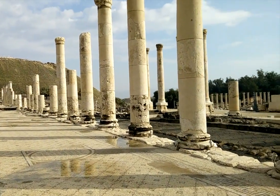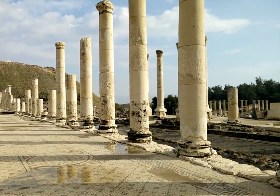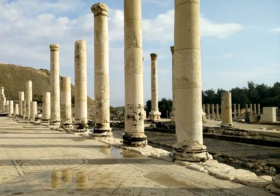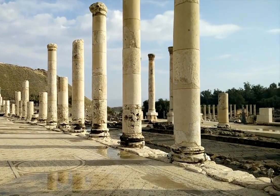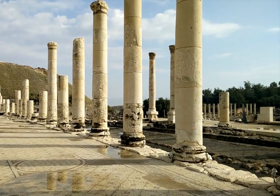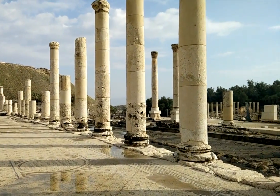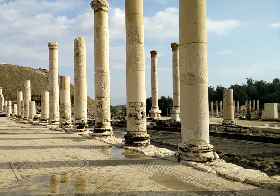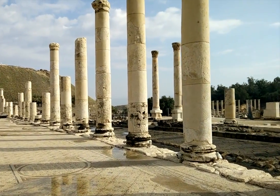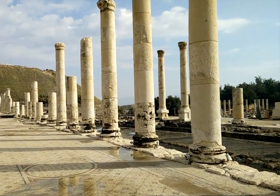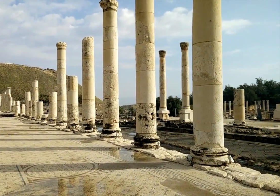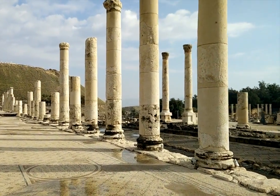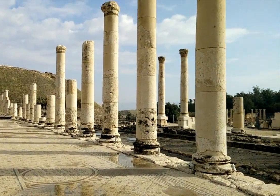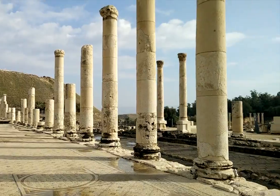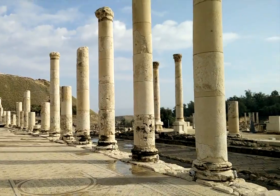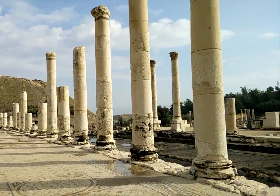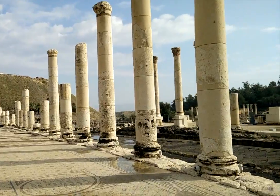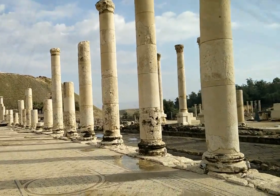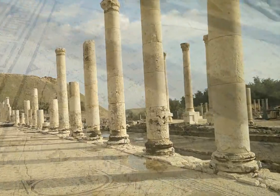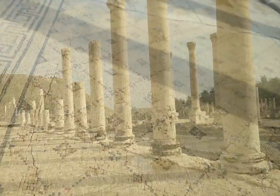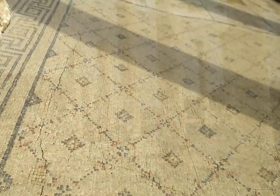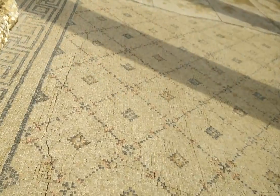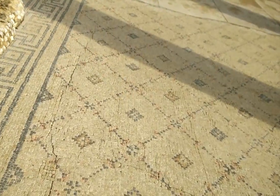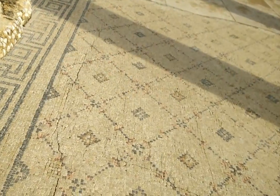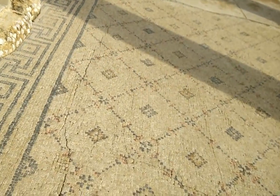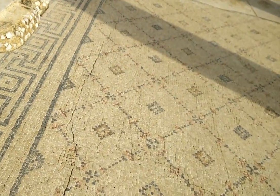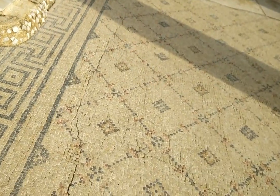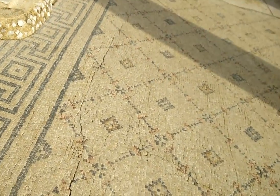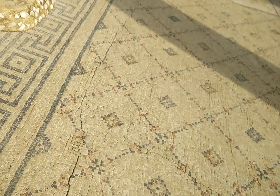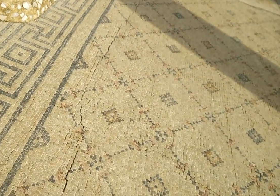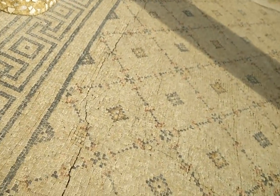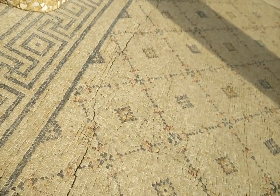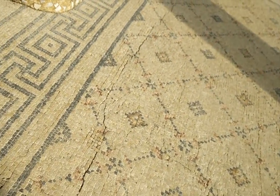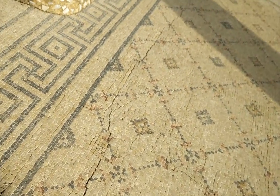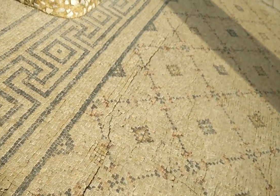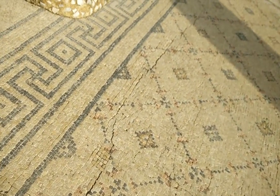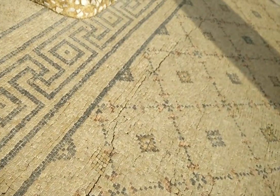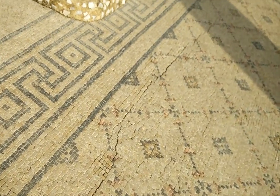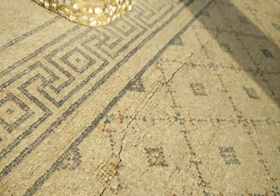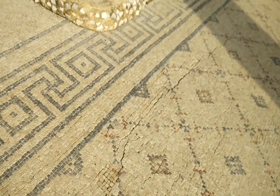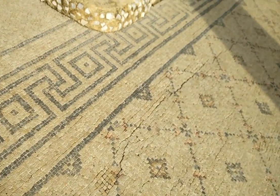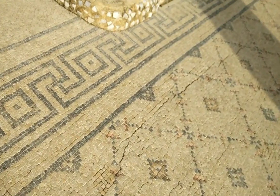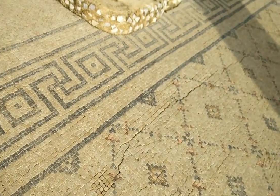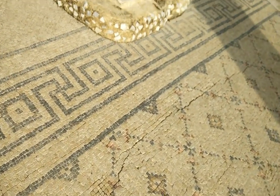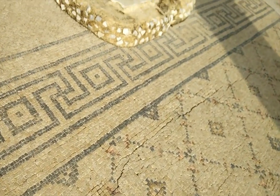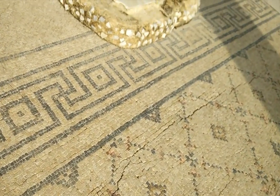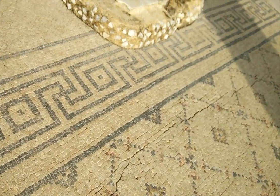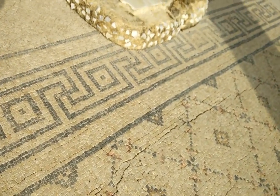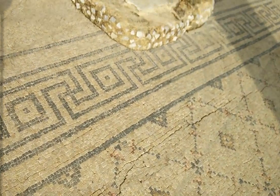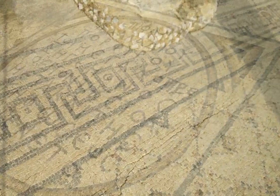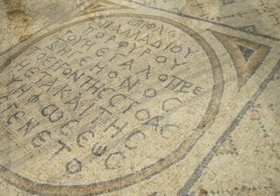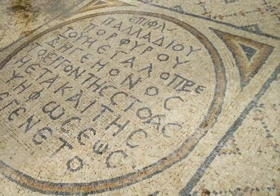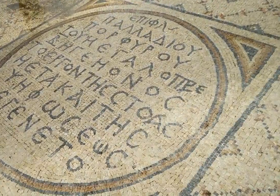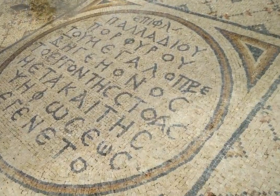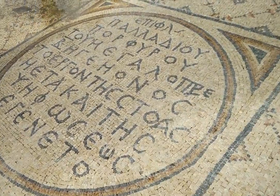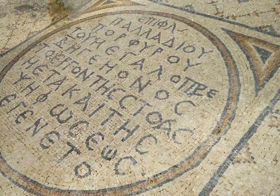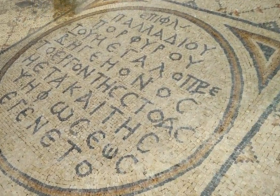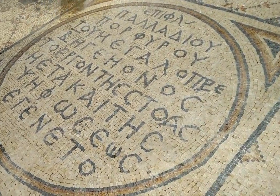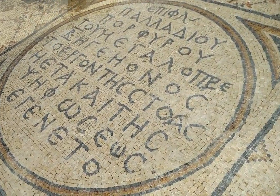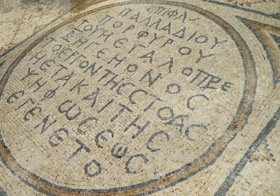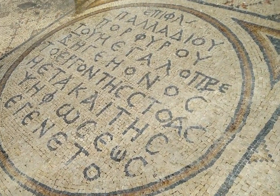Okay. And here we are walking again through Beit She'an. Now notice the tile, the detail of the tile that's in